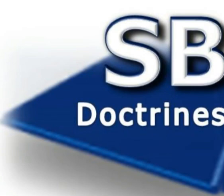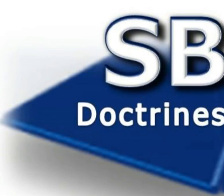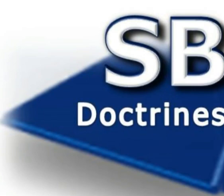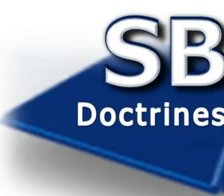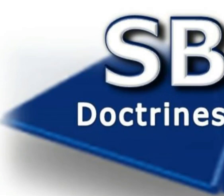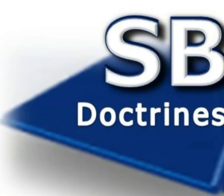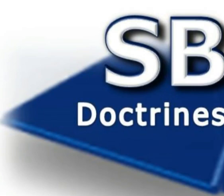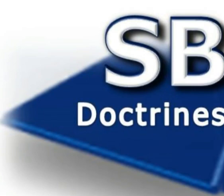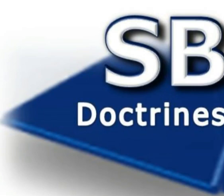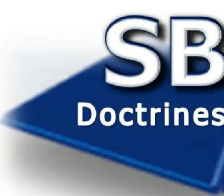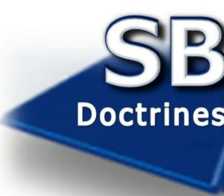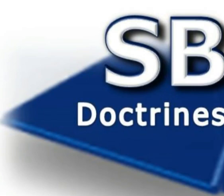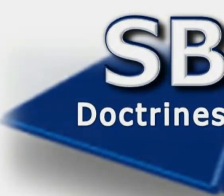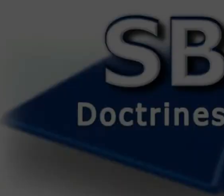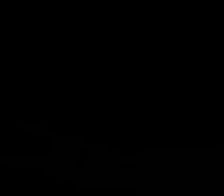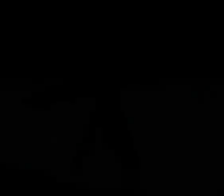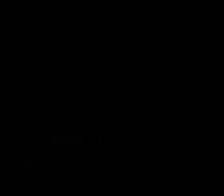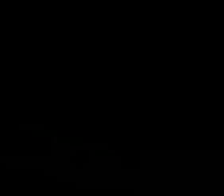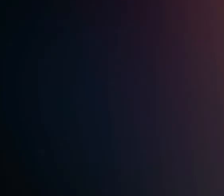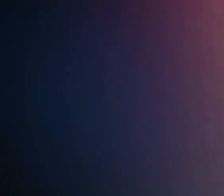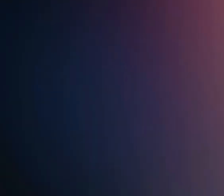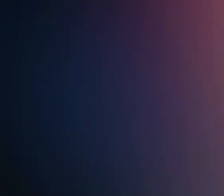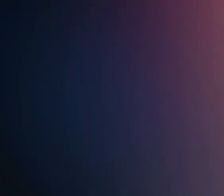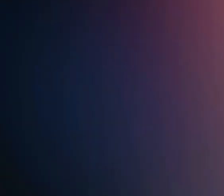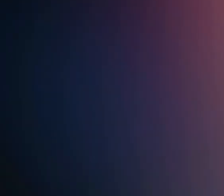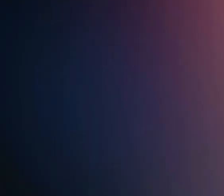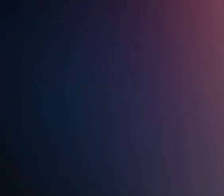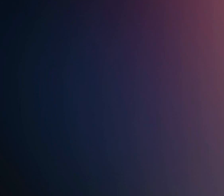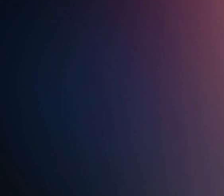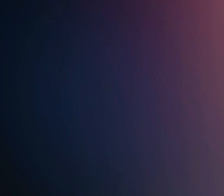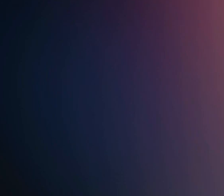for all of we're be to because